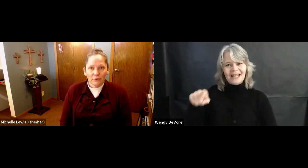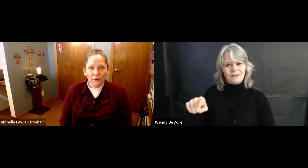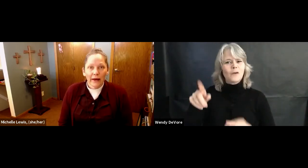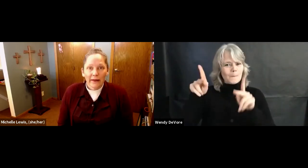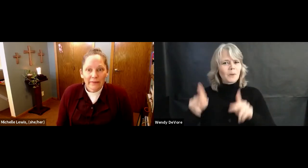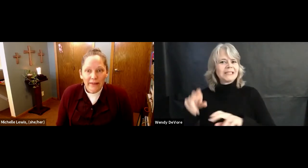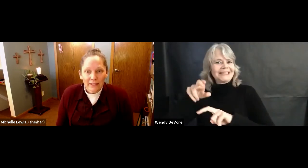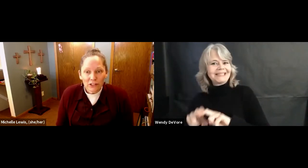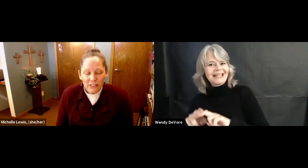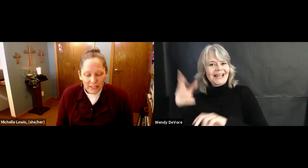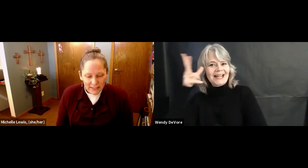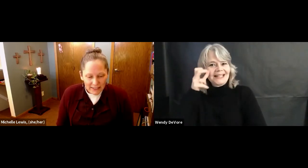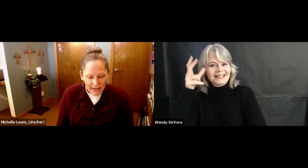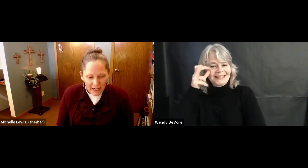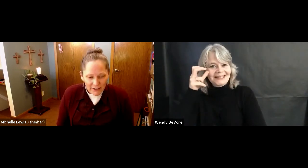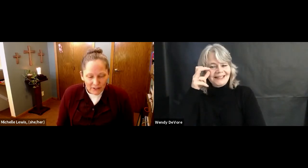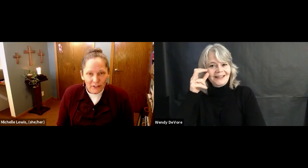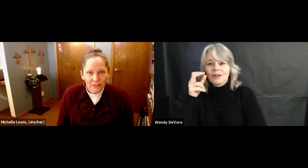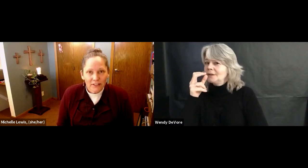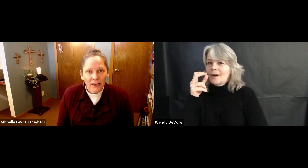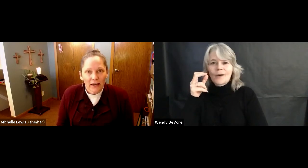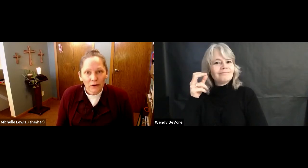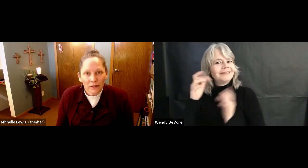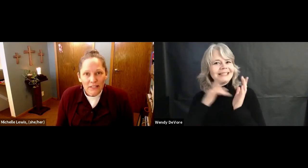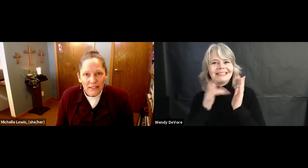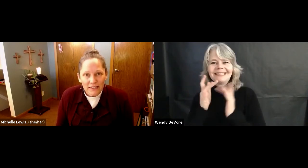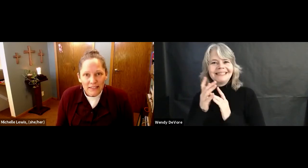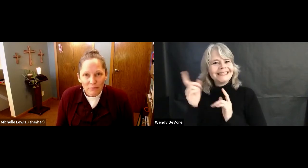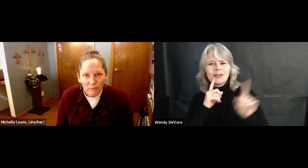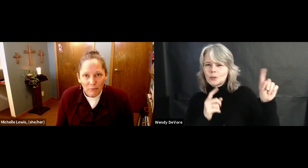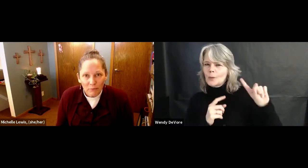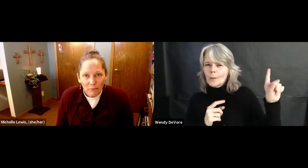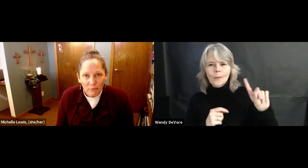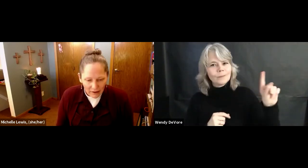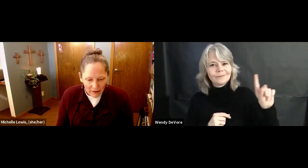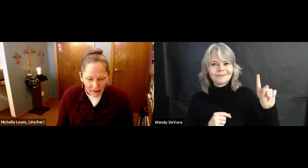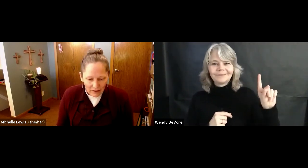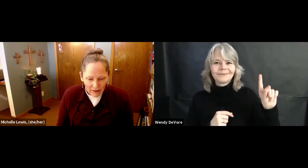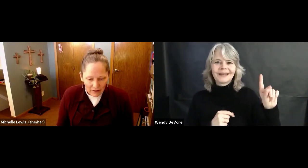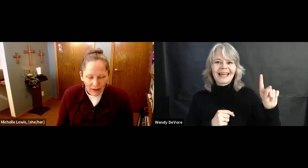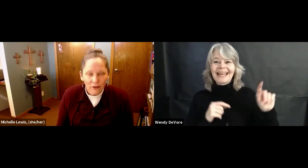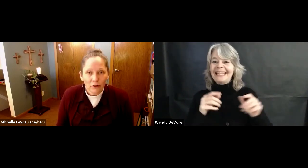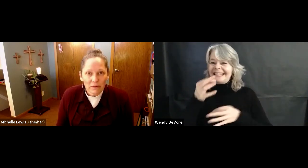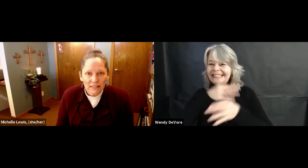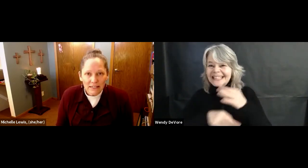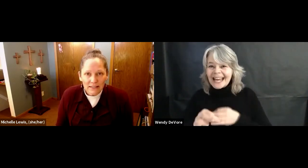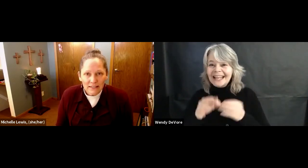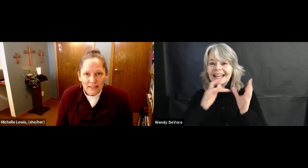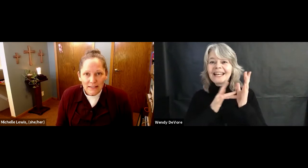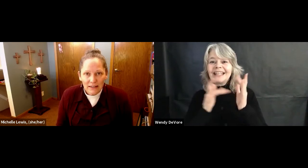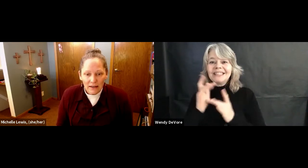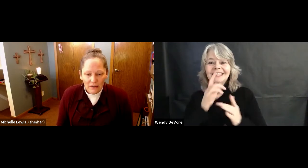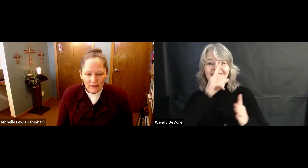And so that Jesus answers and criticizes Martha and her